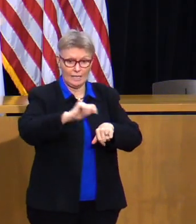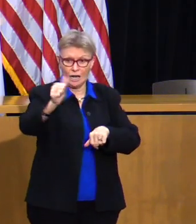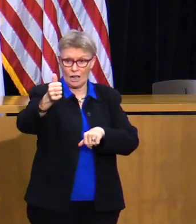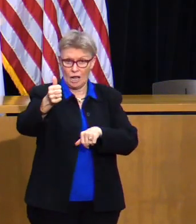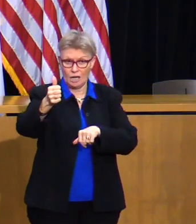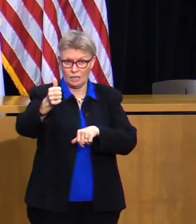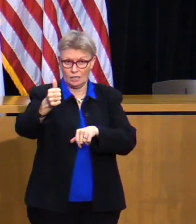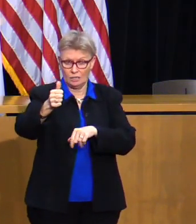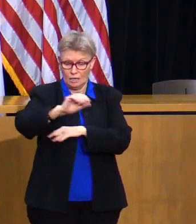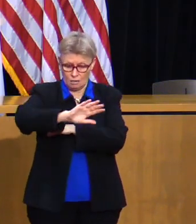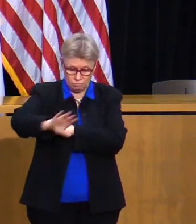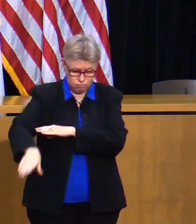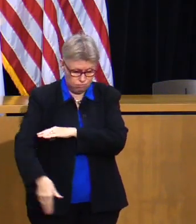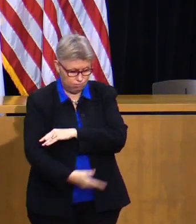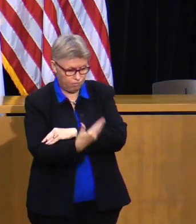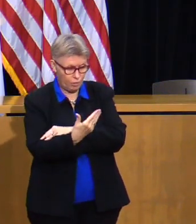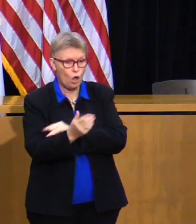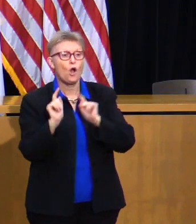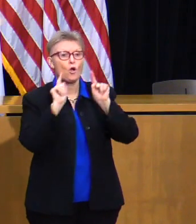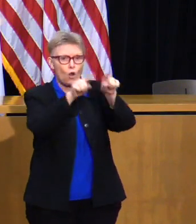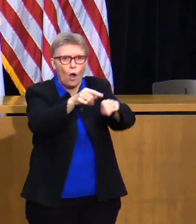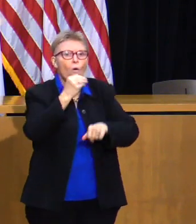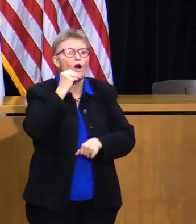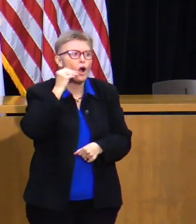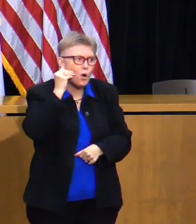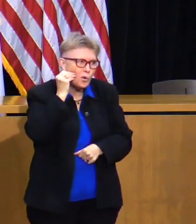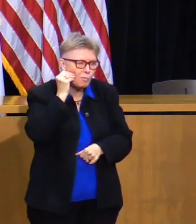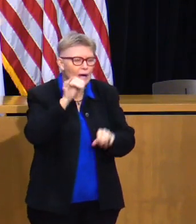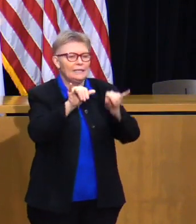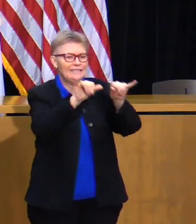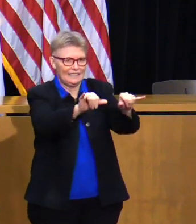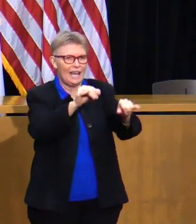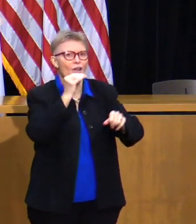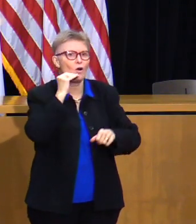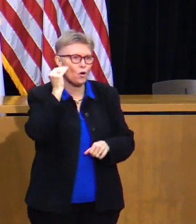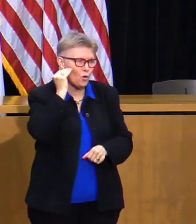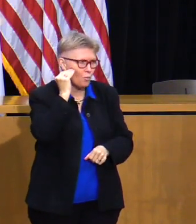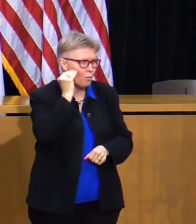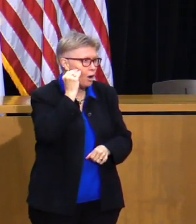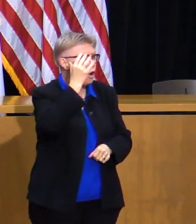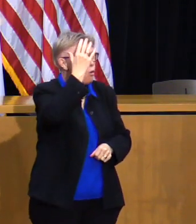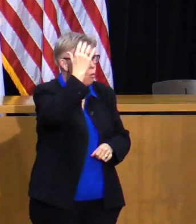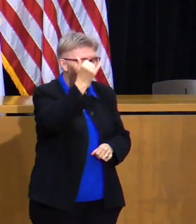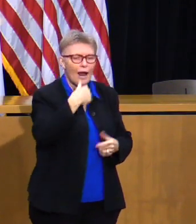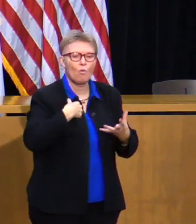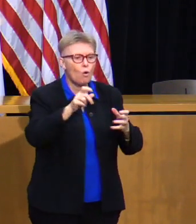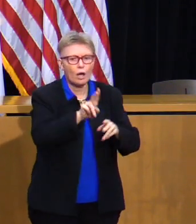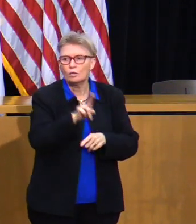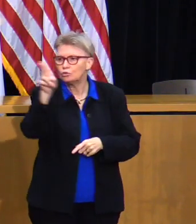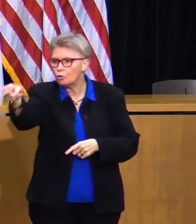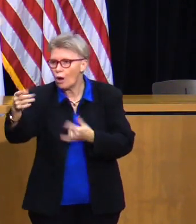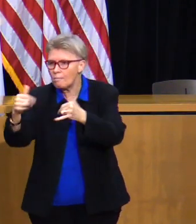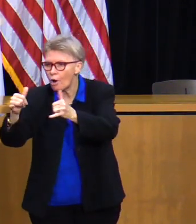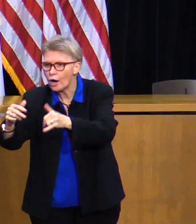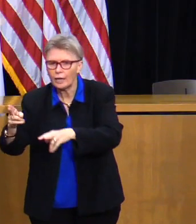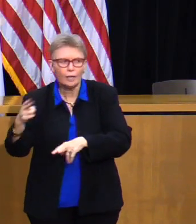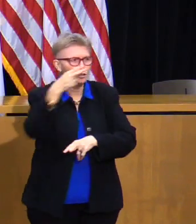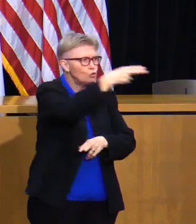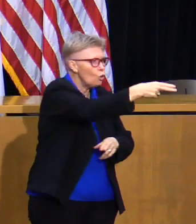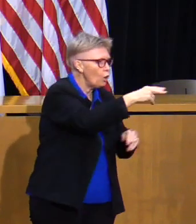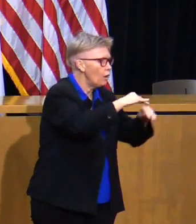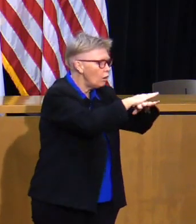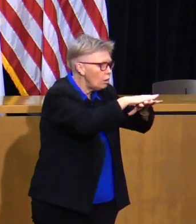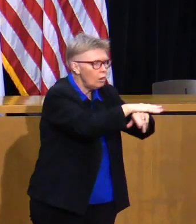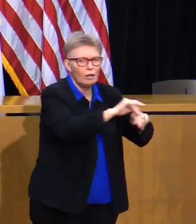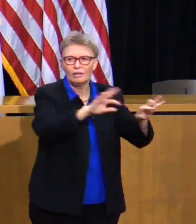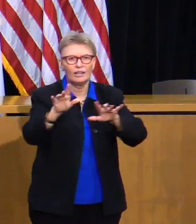every day with, and to do what we can to limit the spread of COVID that for the